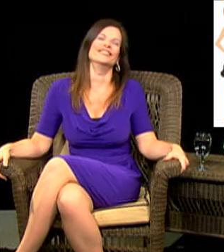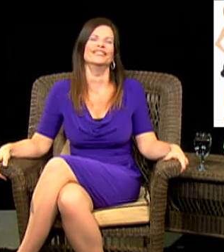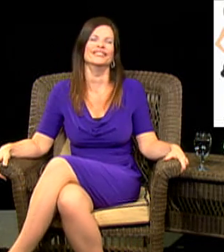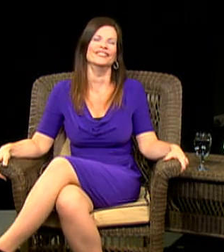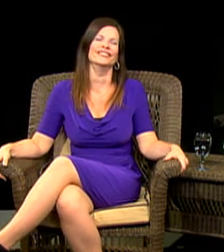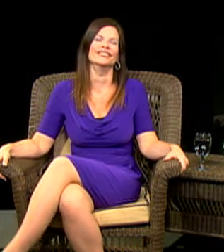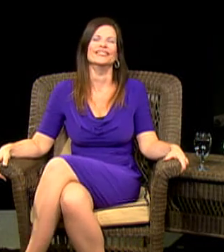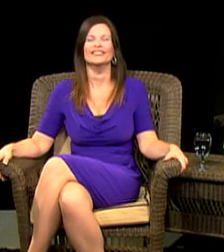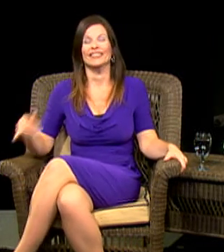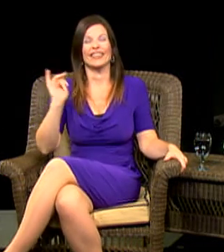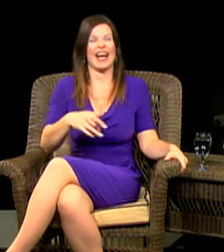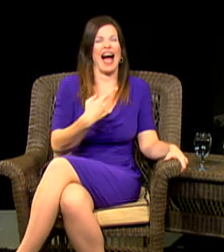here's what I looked like.